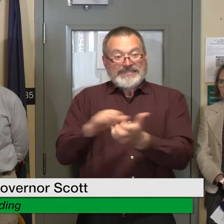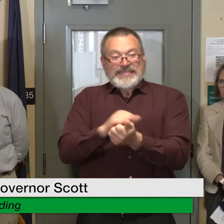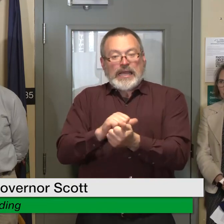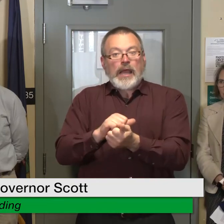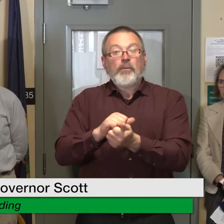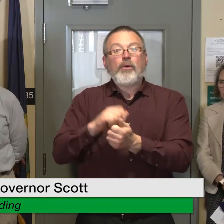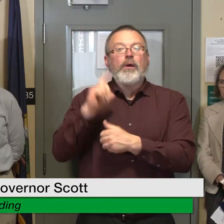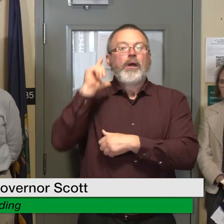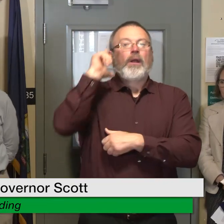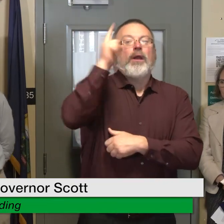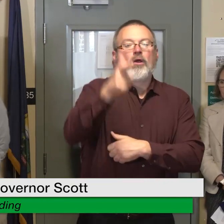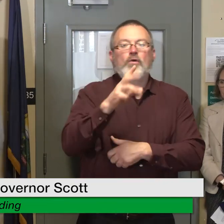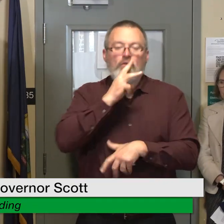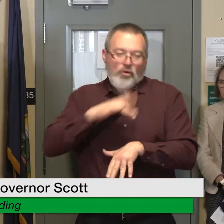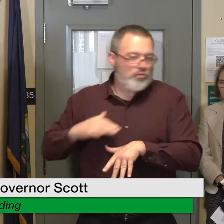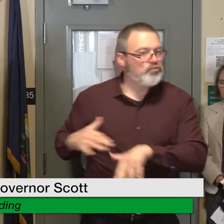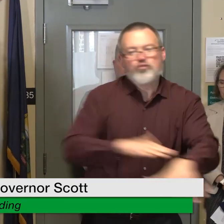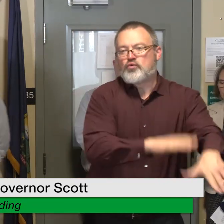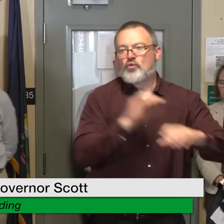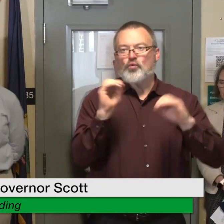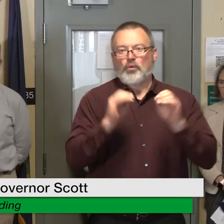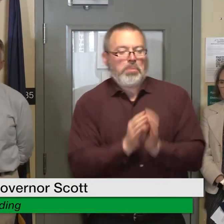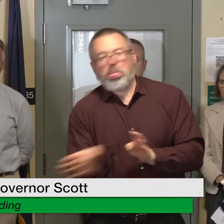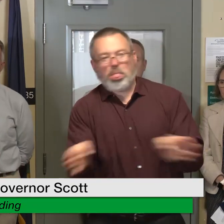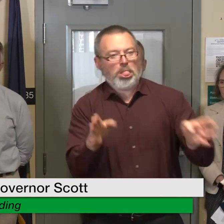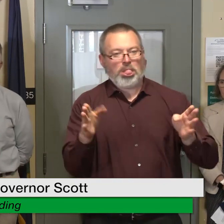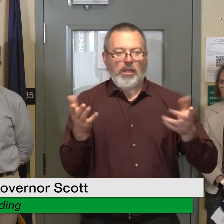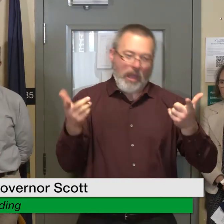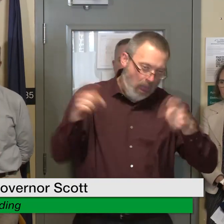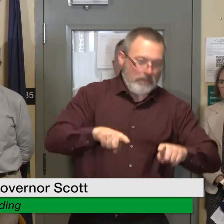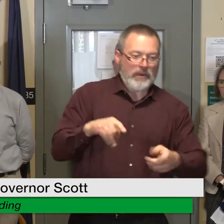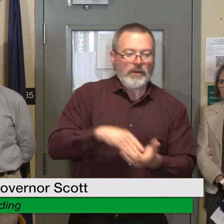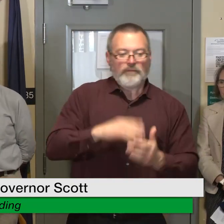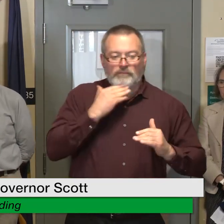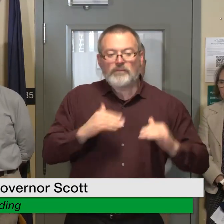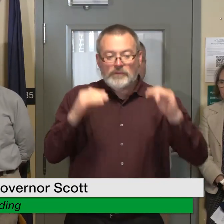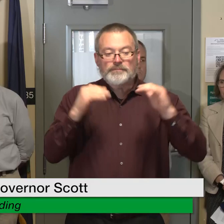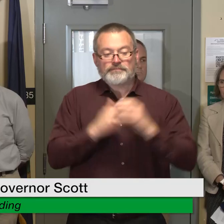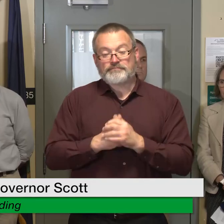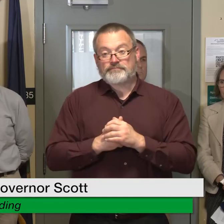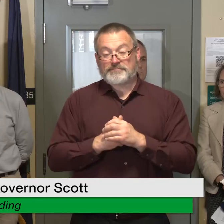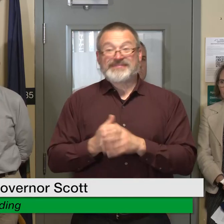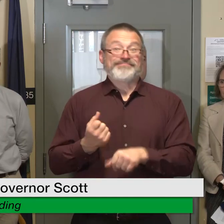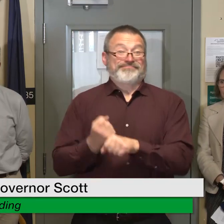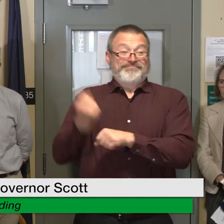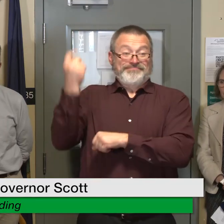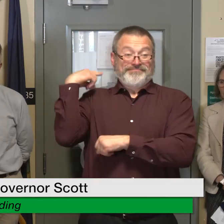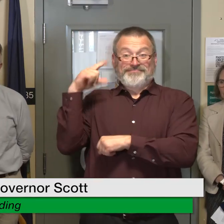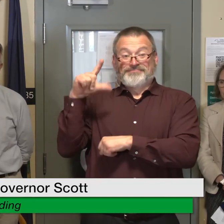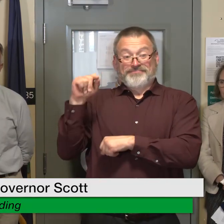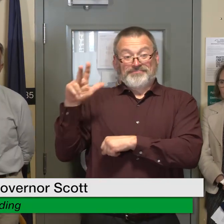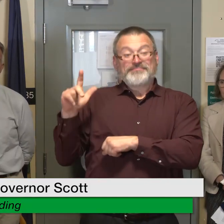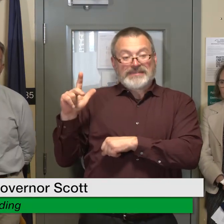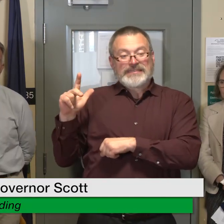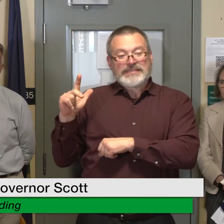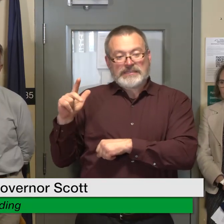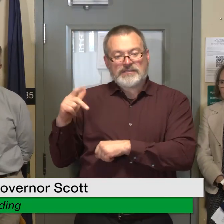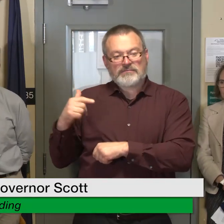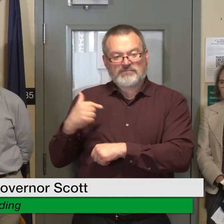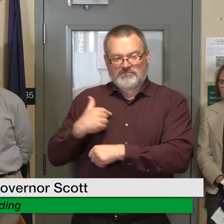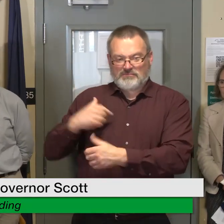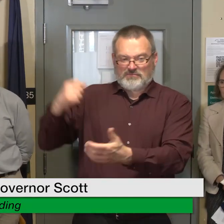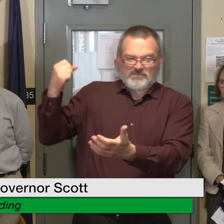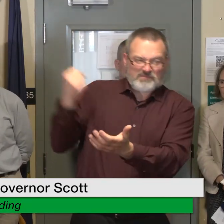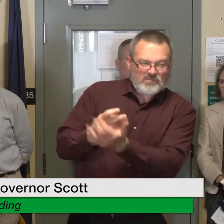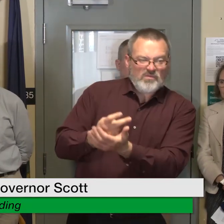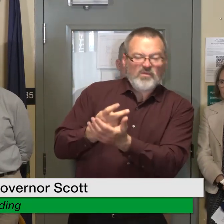bridges and businesses. In fact, following last summer's floods, the agency approved more than 400 next flood